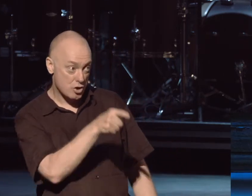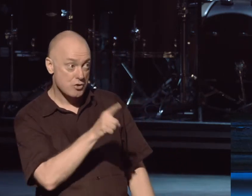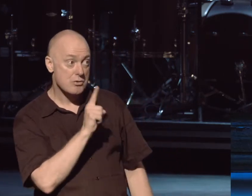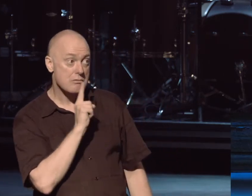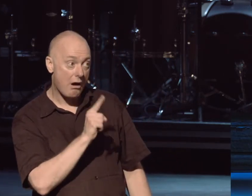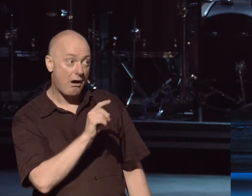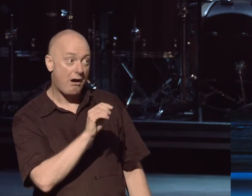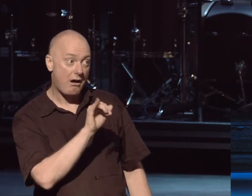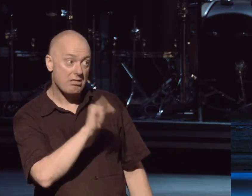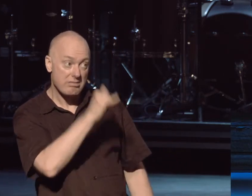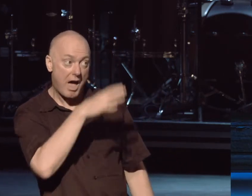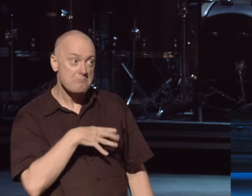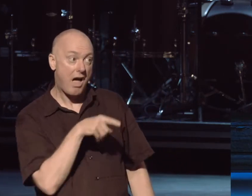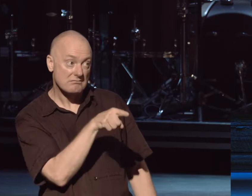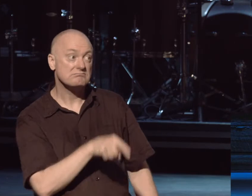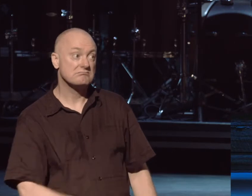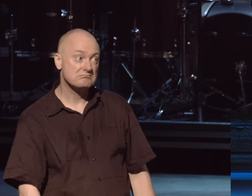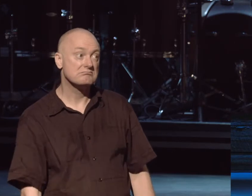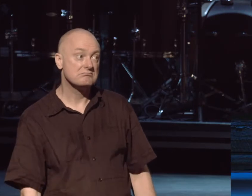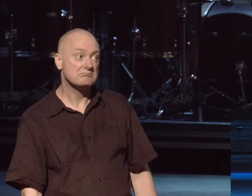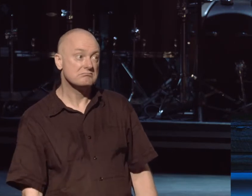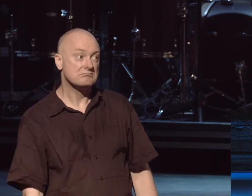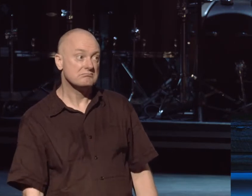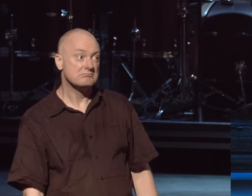are that man.